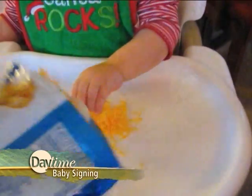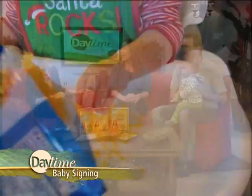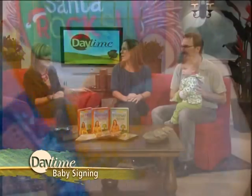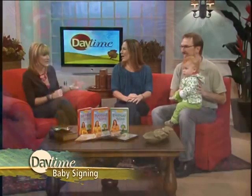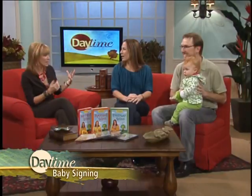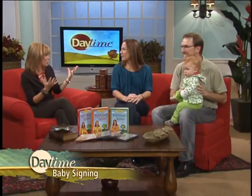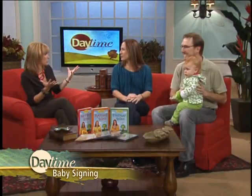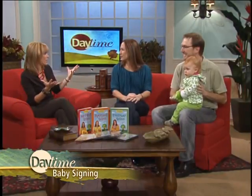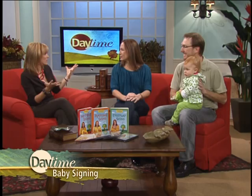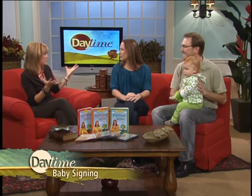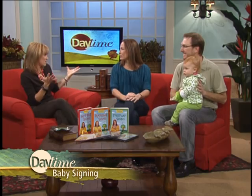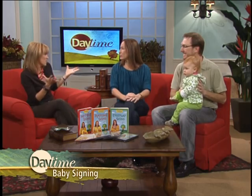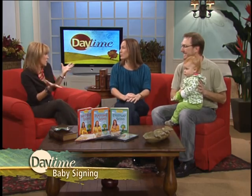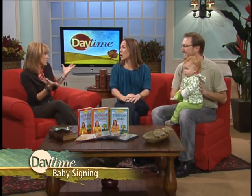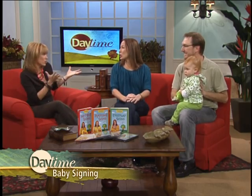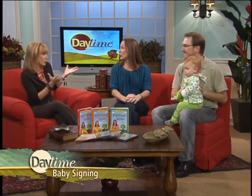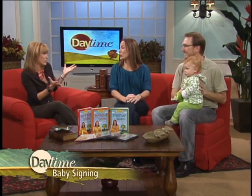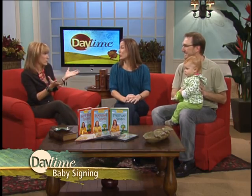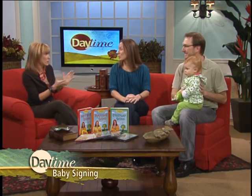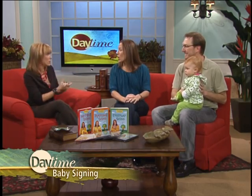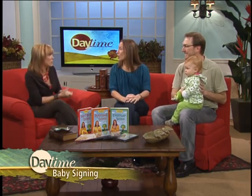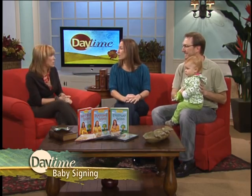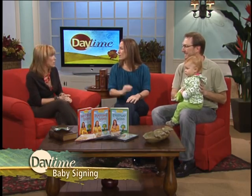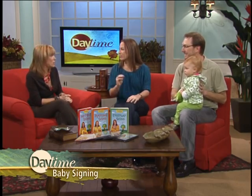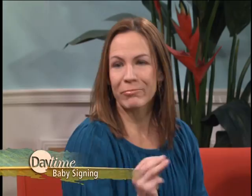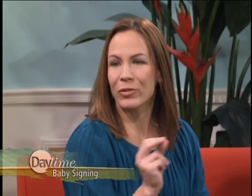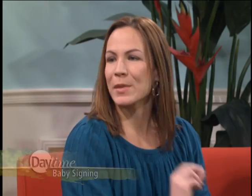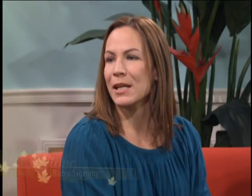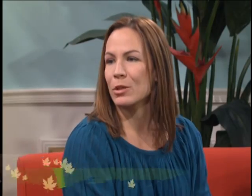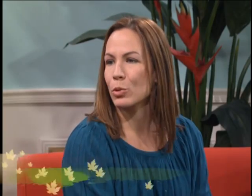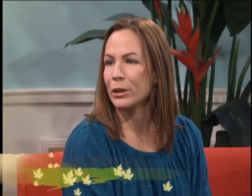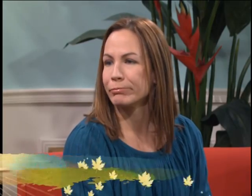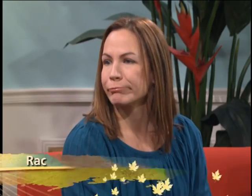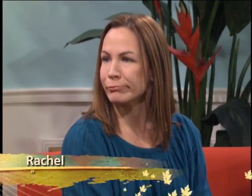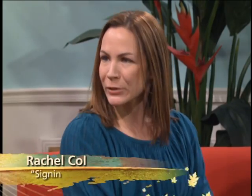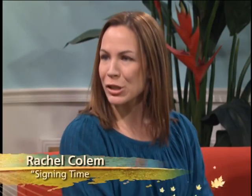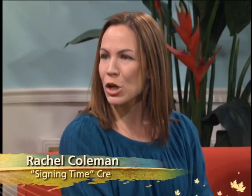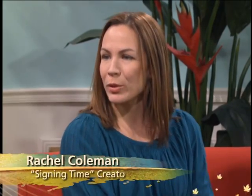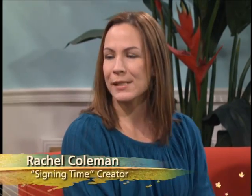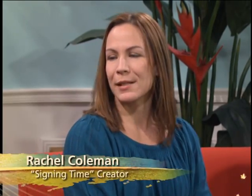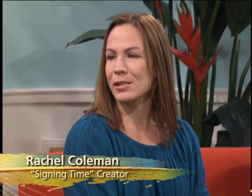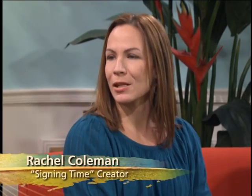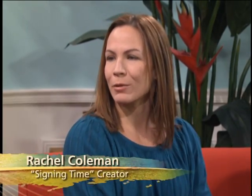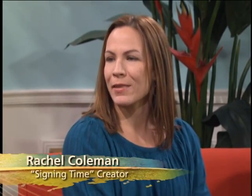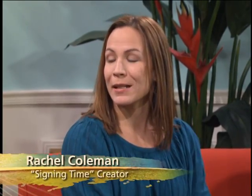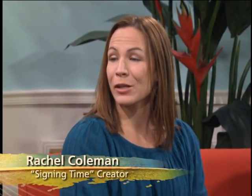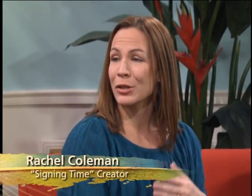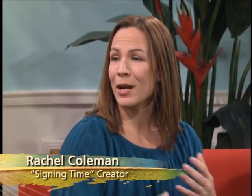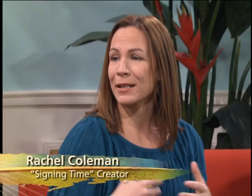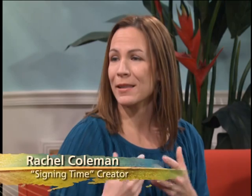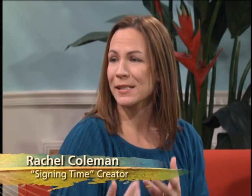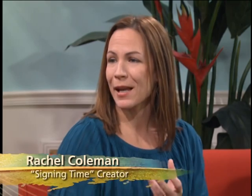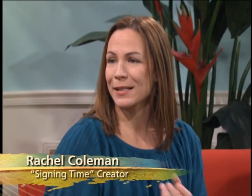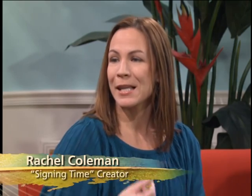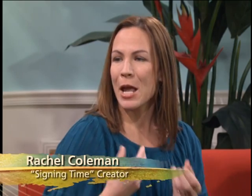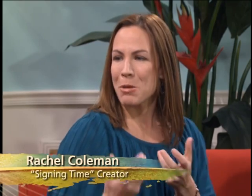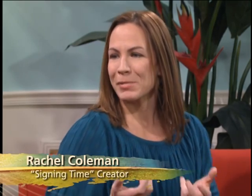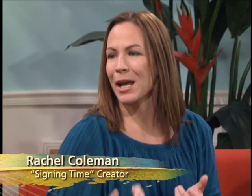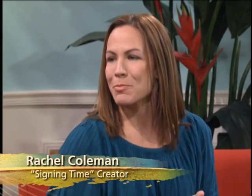signing? Is it as early as six months? You start from the day they're born. There's no reason not to start right then. Now, you're not going to get the signs signed